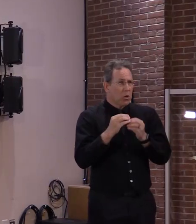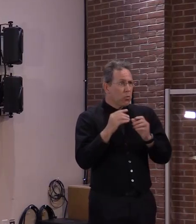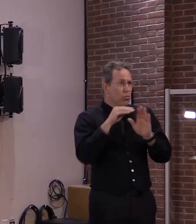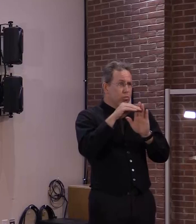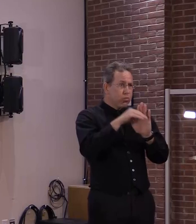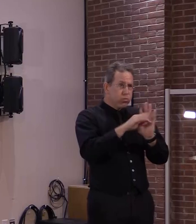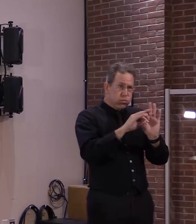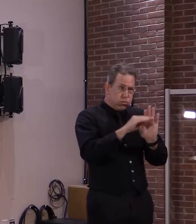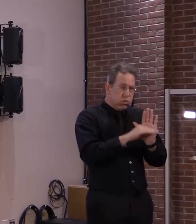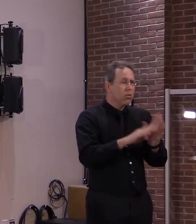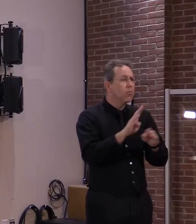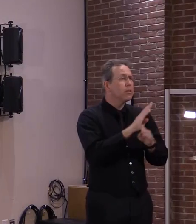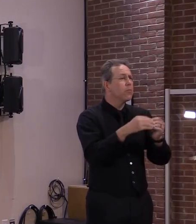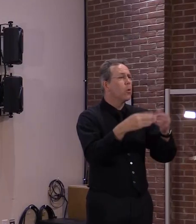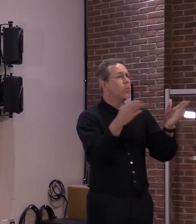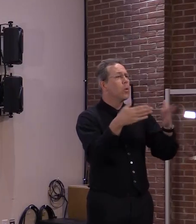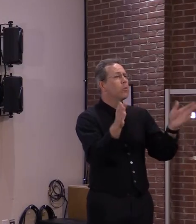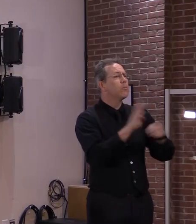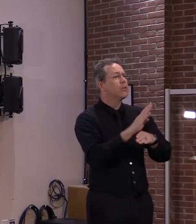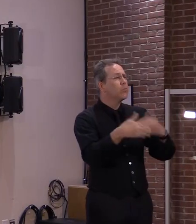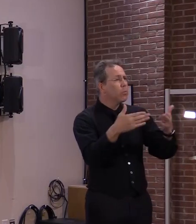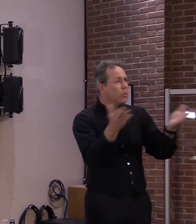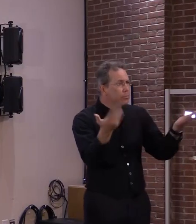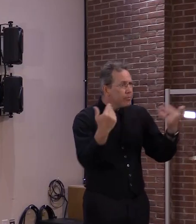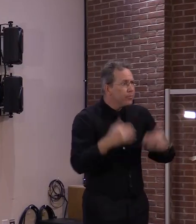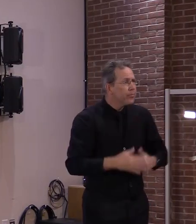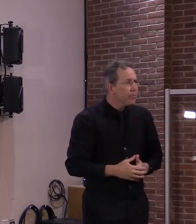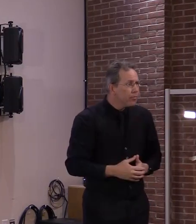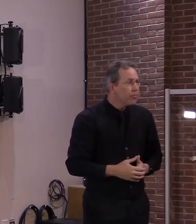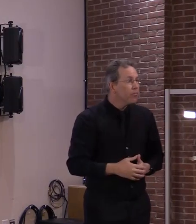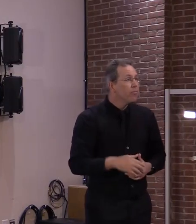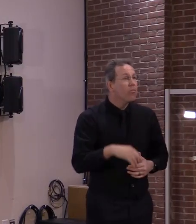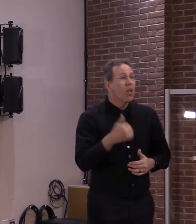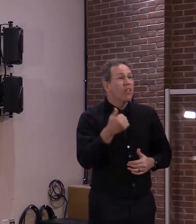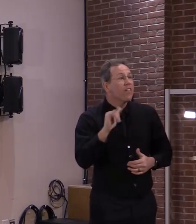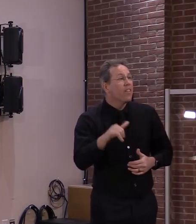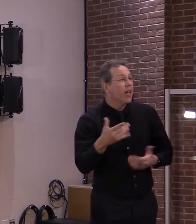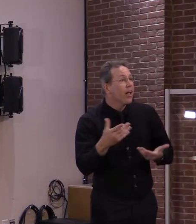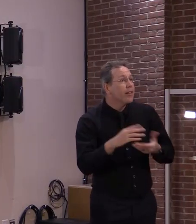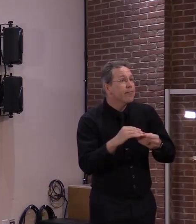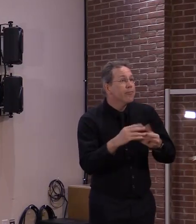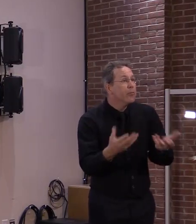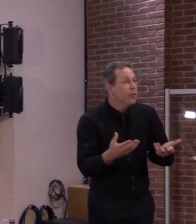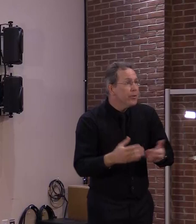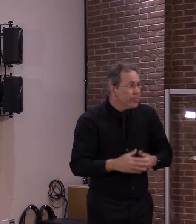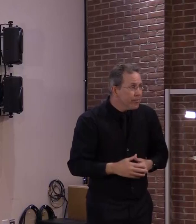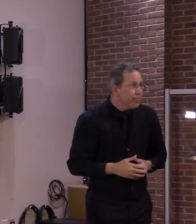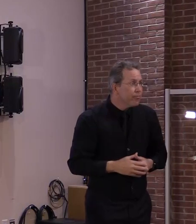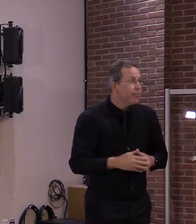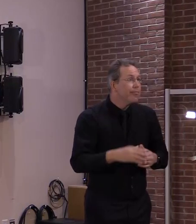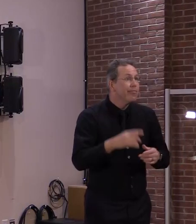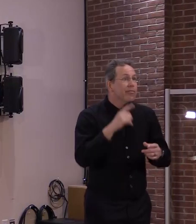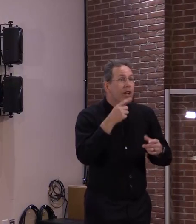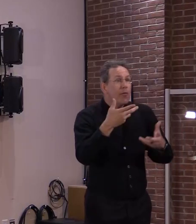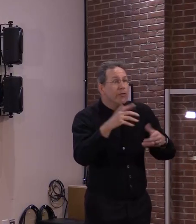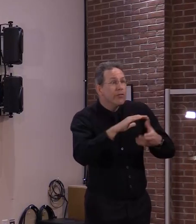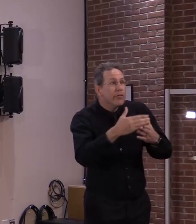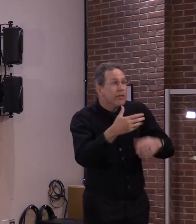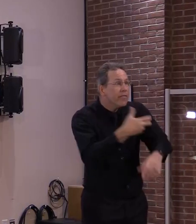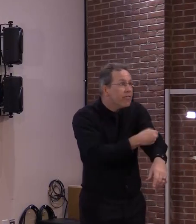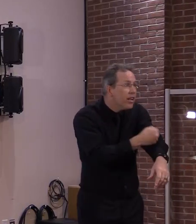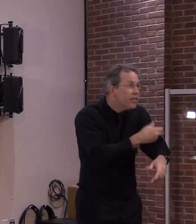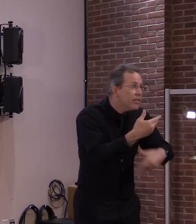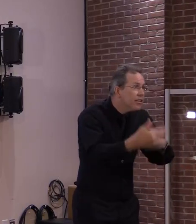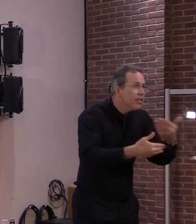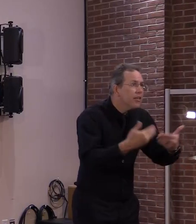are other things going on because of vaccination rates varying in the region or around the country that would concern us. So a little hard to give you